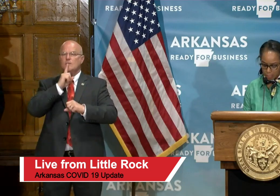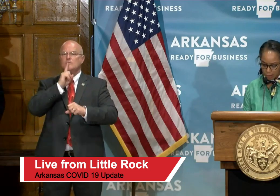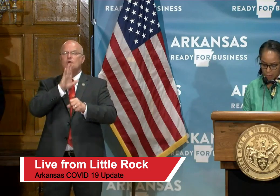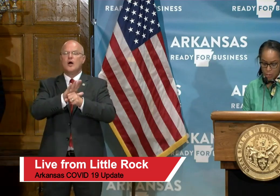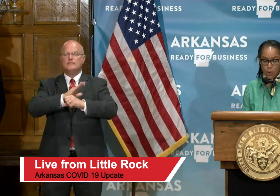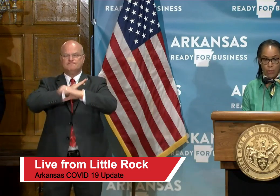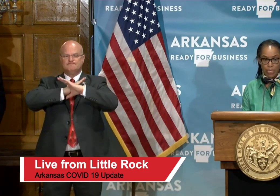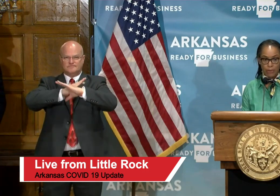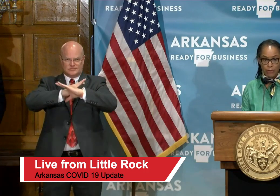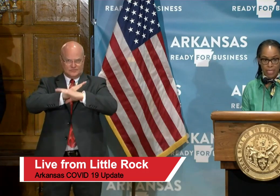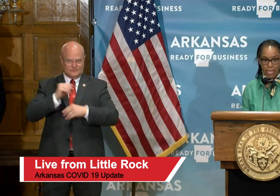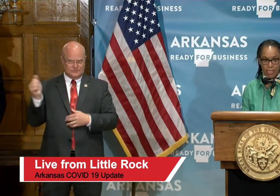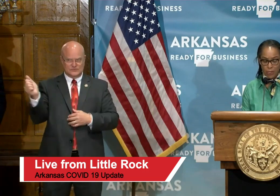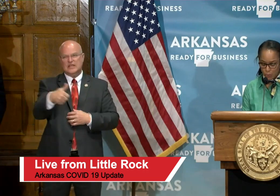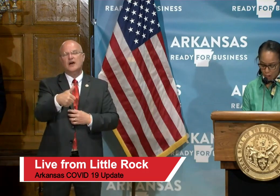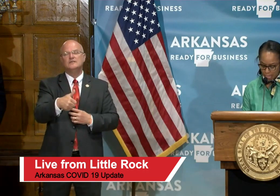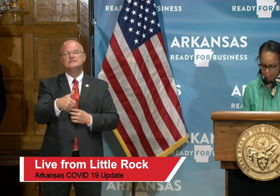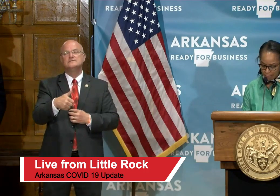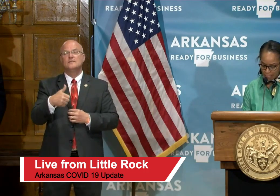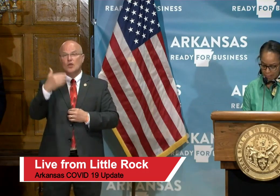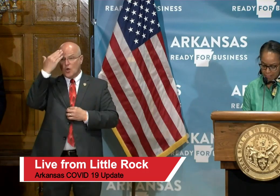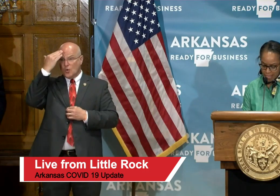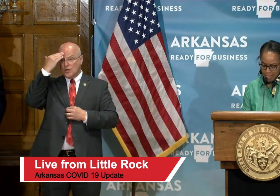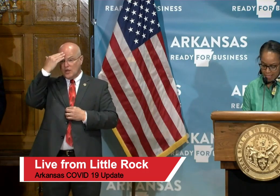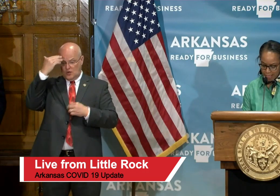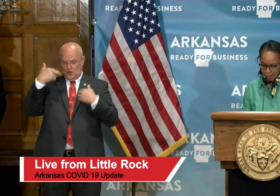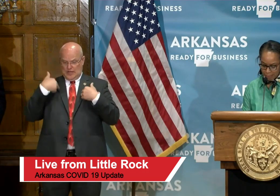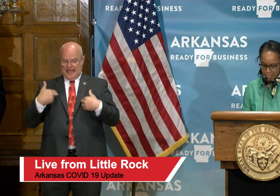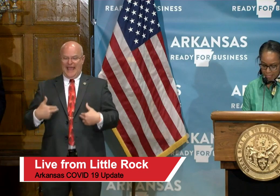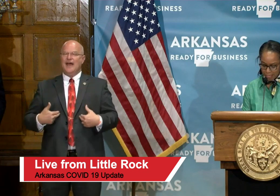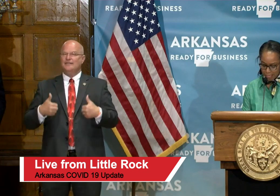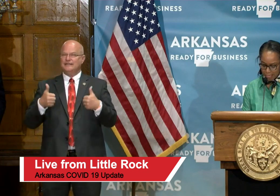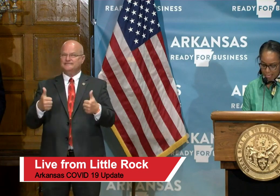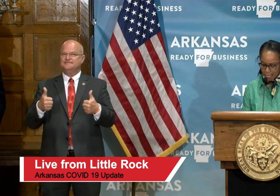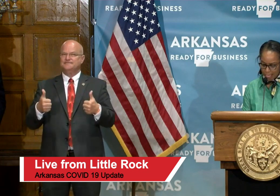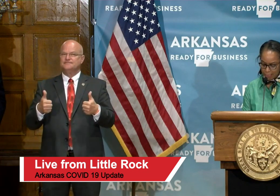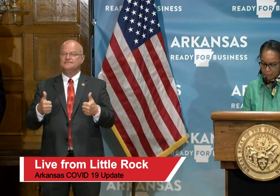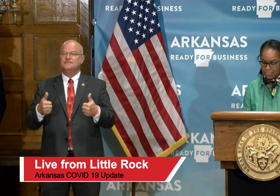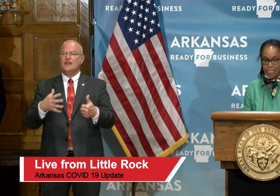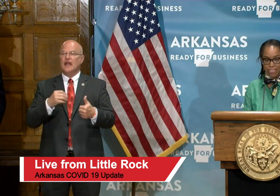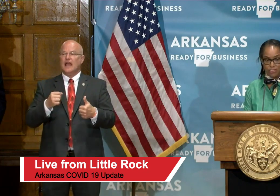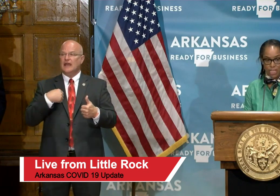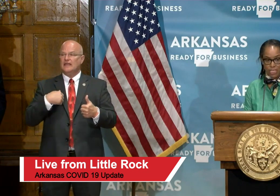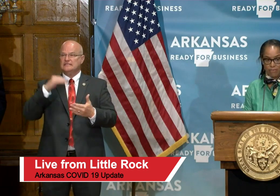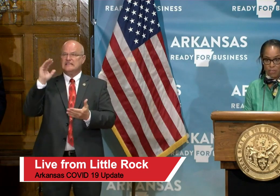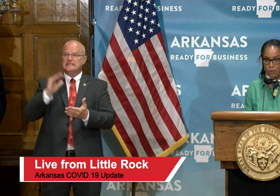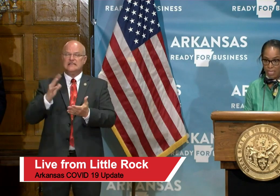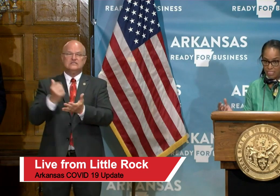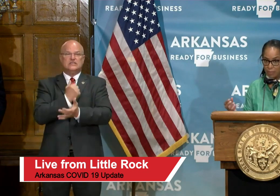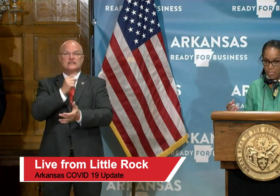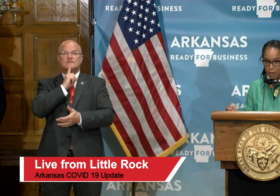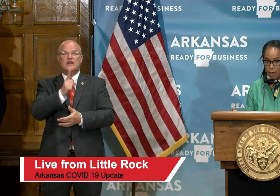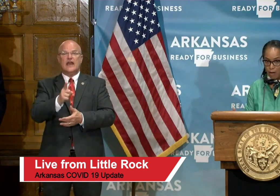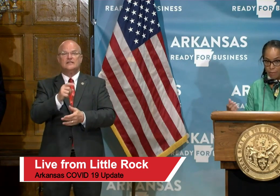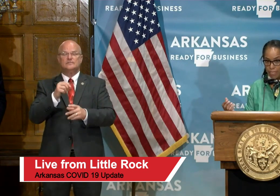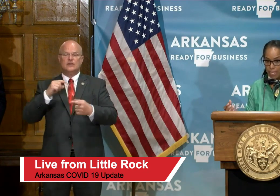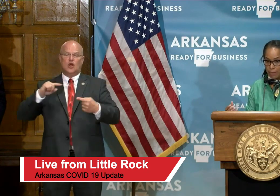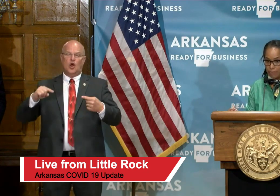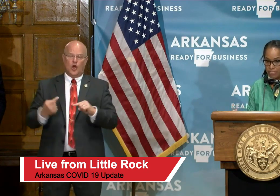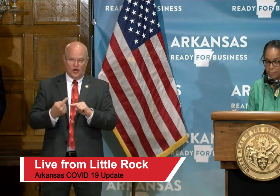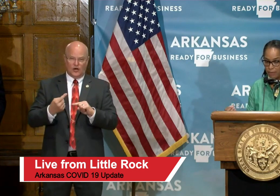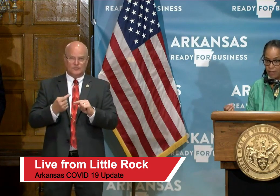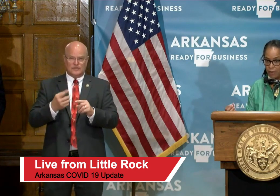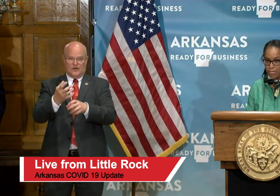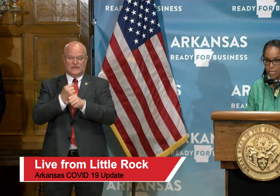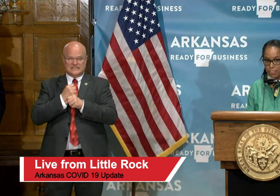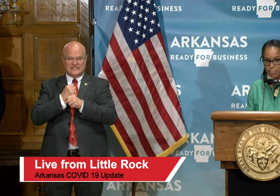protected as well. We know that you are healthier, and there's a less chance of you actually being harmed